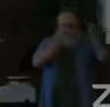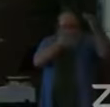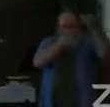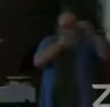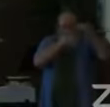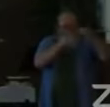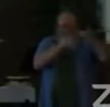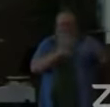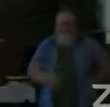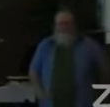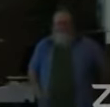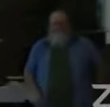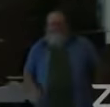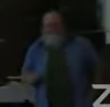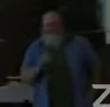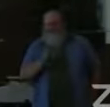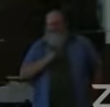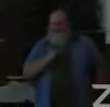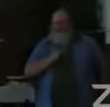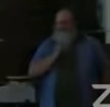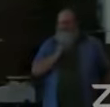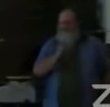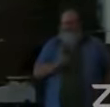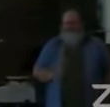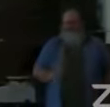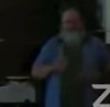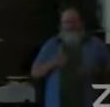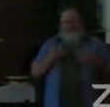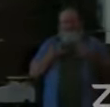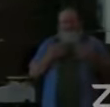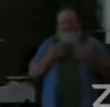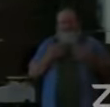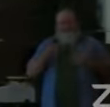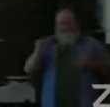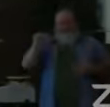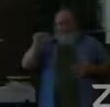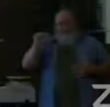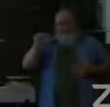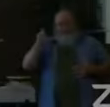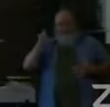Because I'm not going to live just to be 113 years old. That's my plan